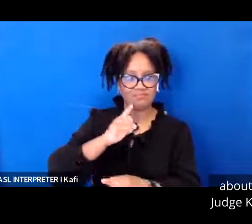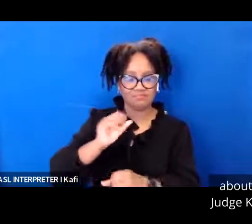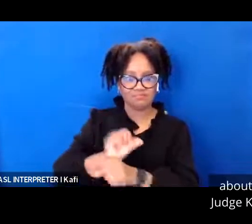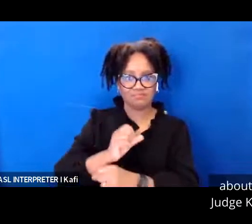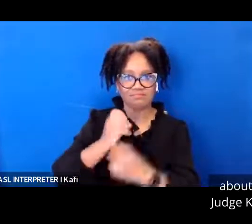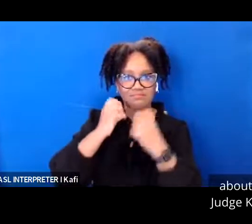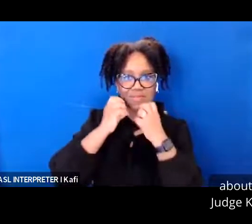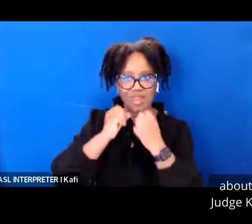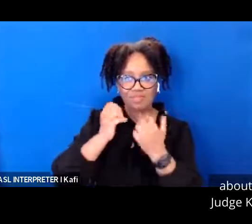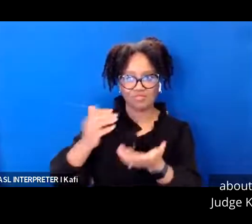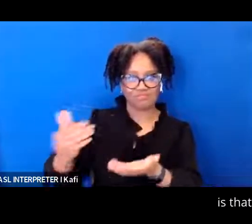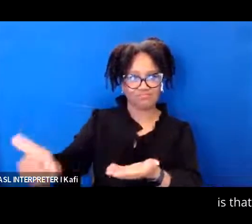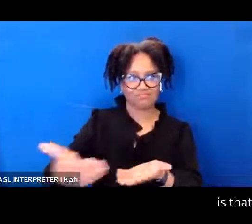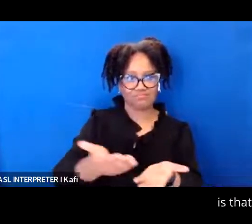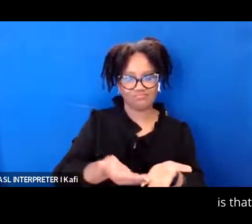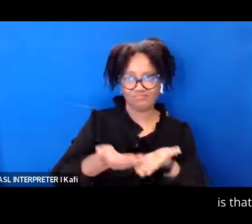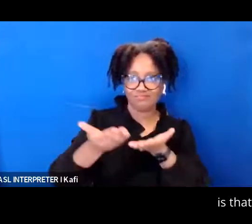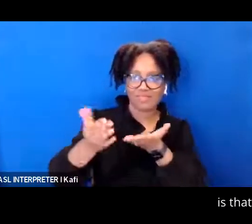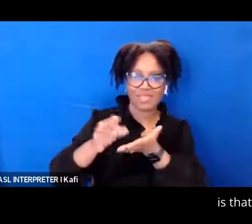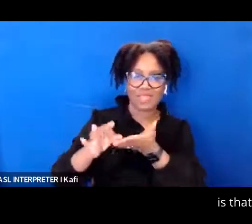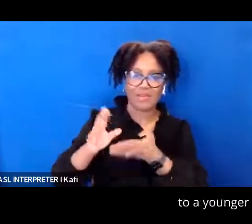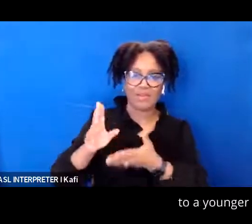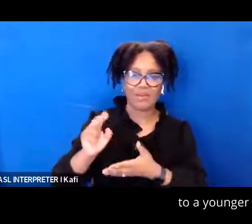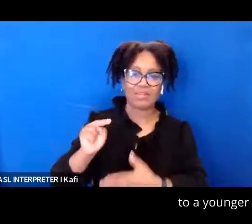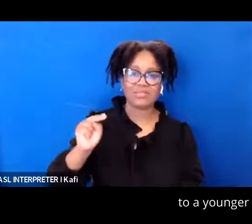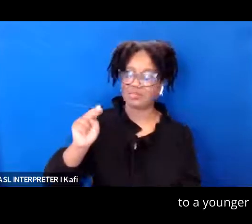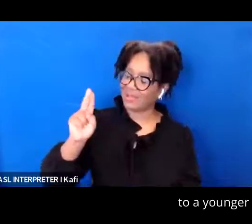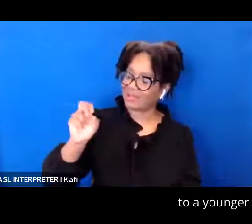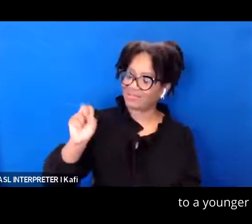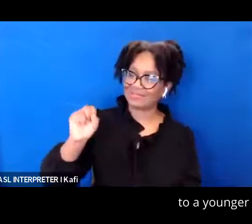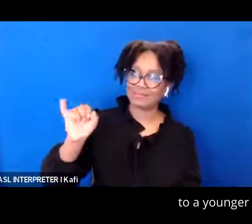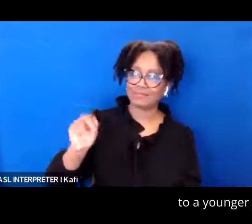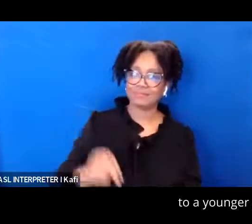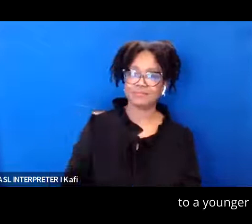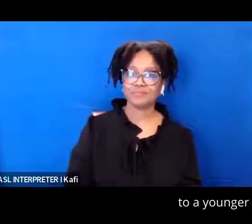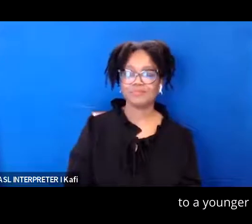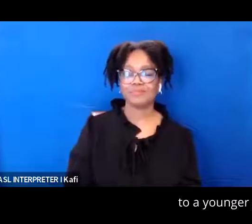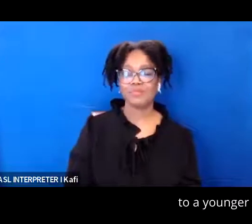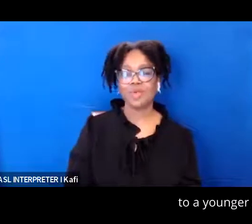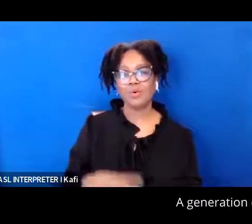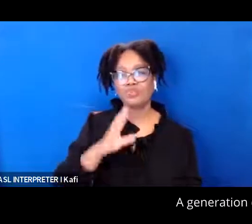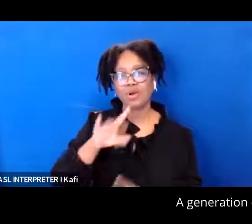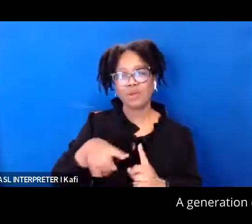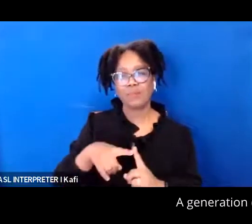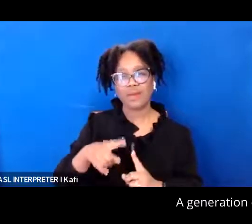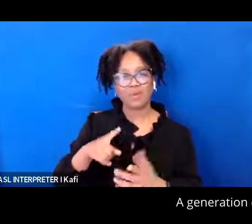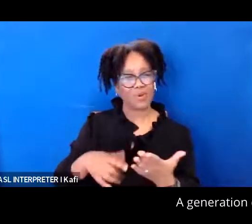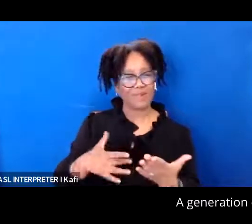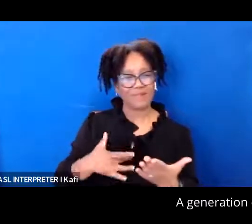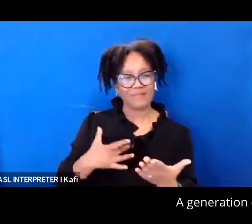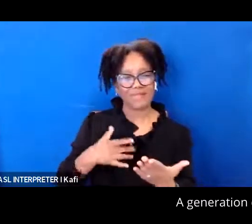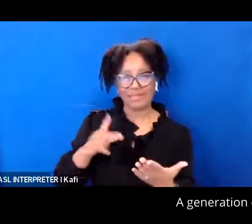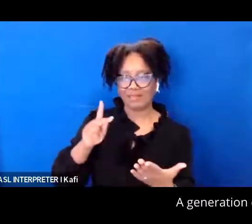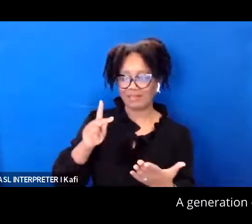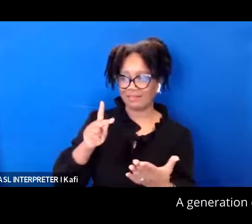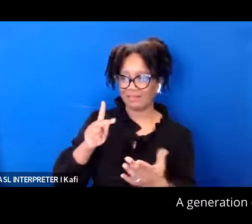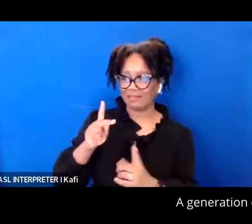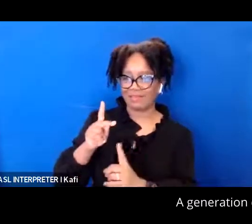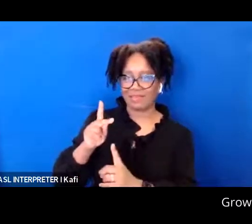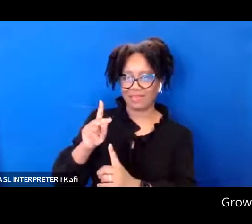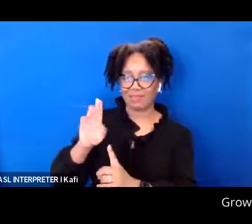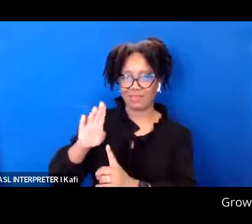kentangi brown jackson is that what it would mean to a younger generation of black people a generation even younger than my